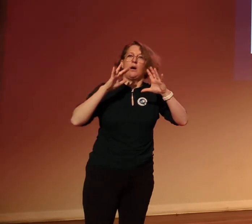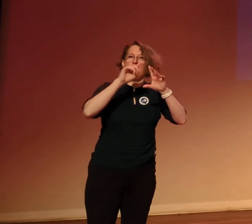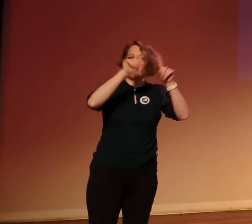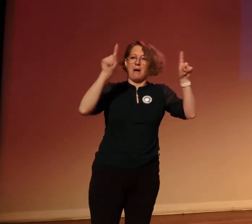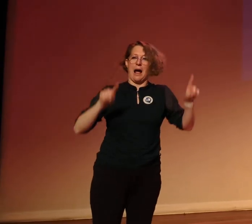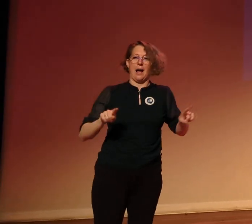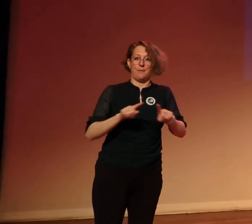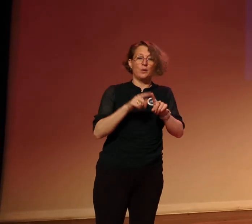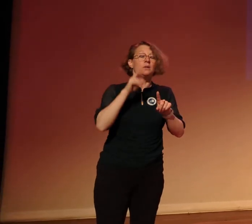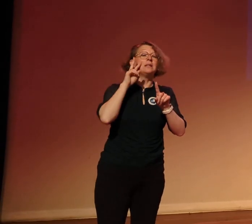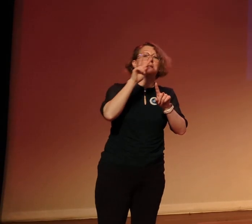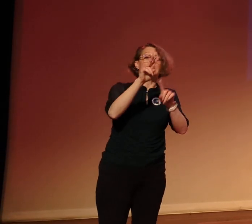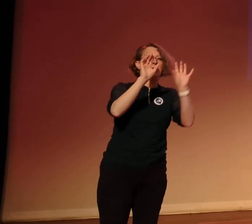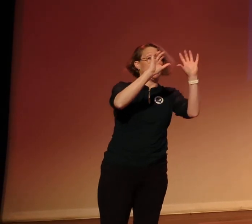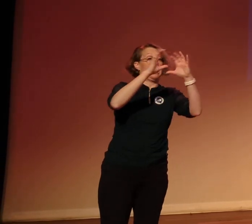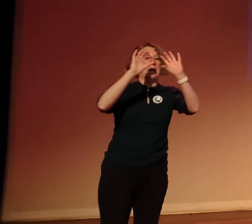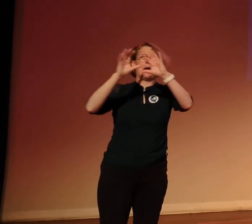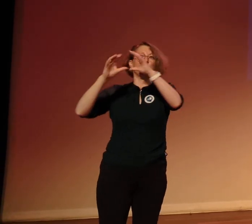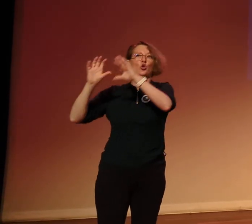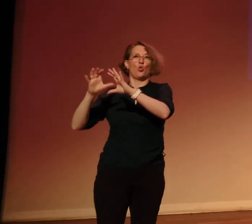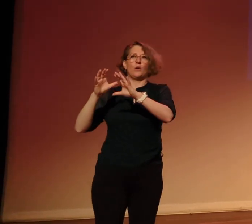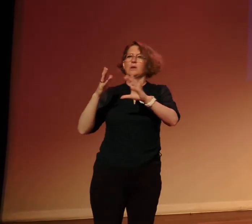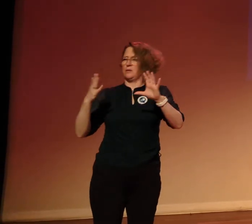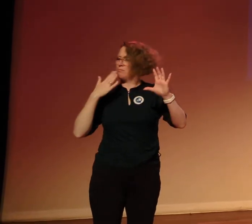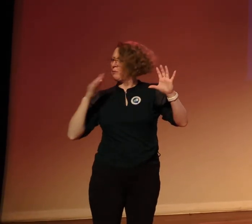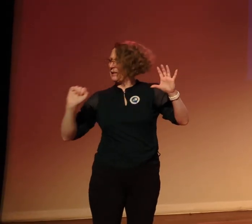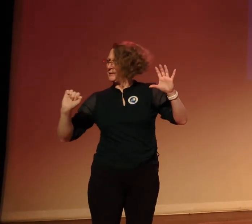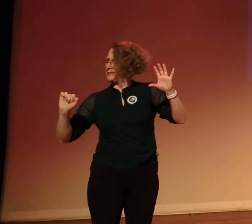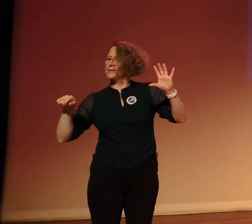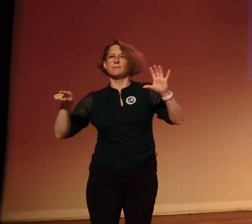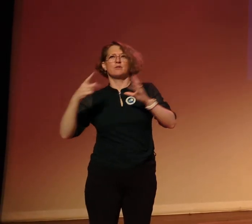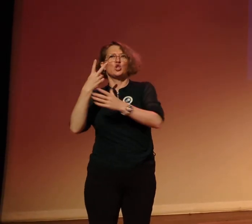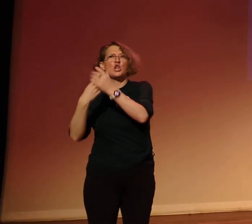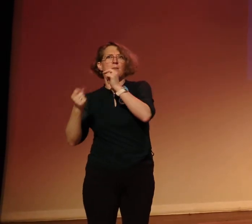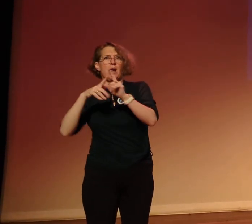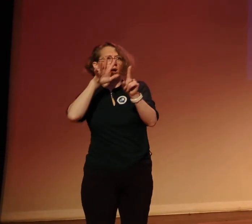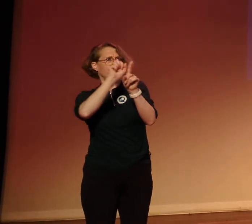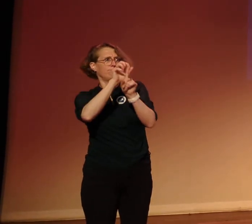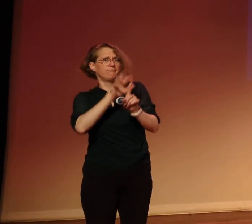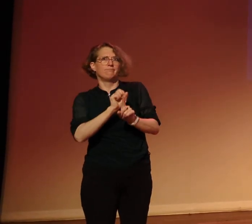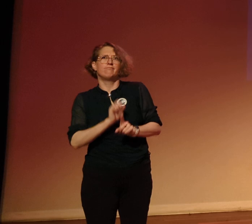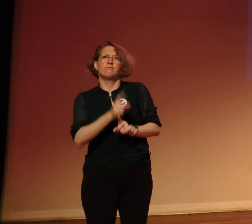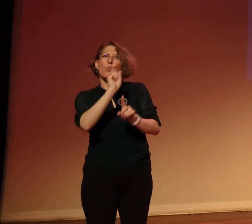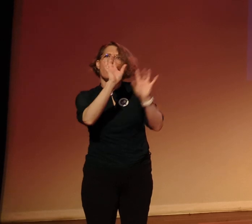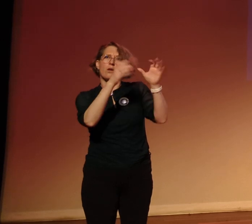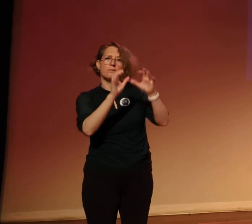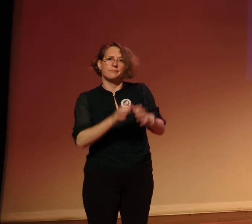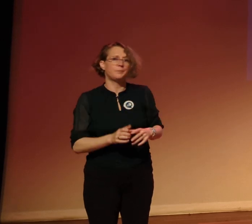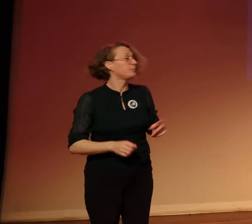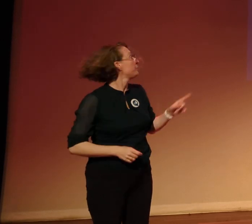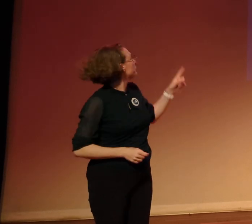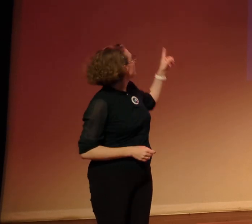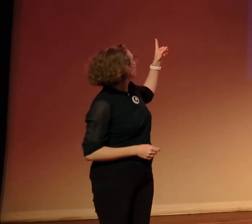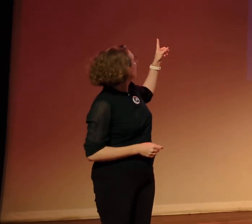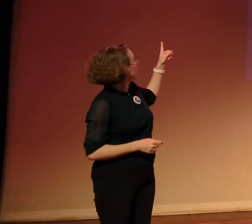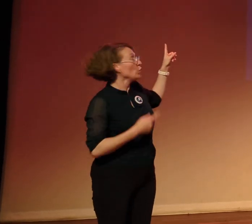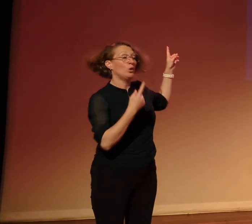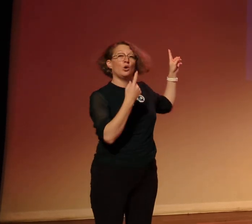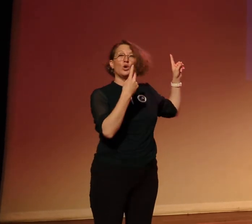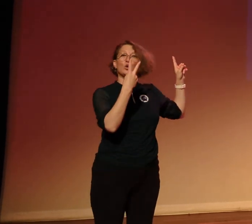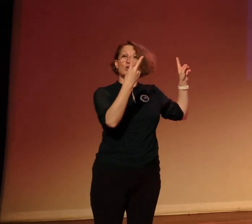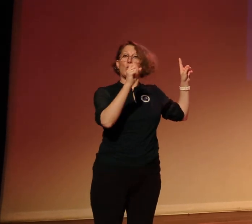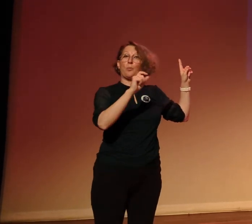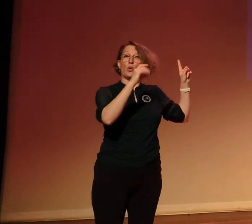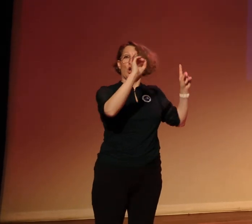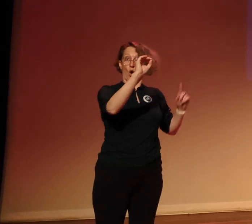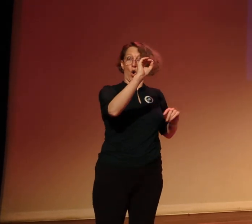was asked to identify. You can see in this first column, 2.0 no context, it is